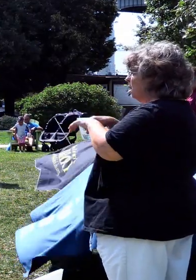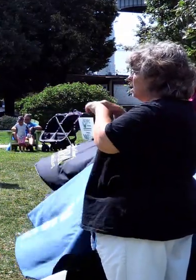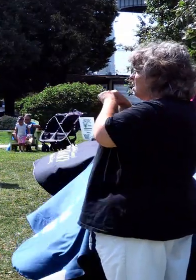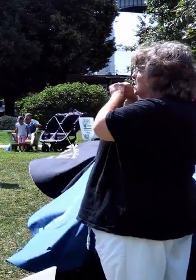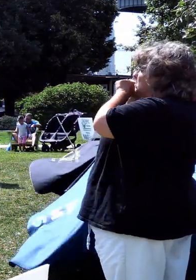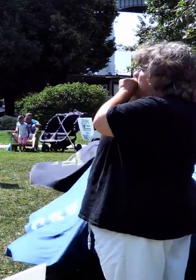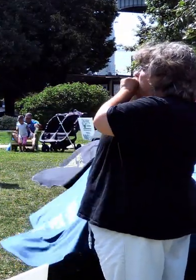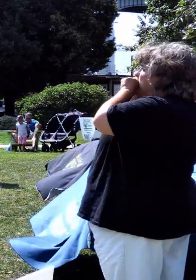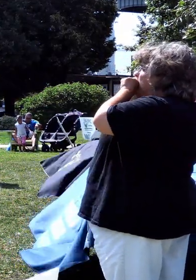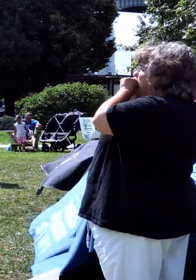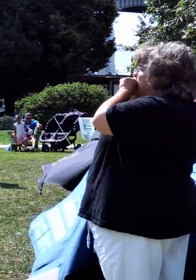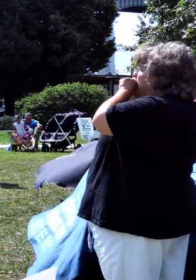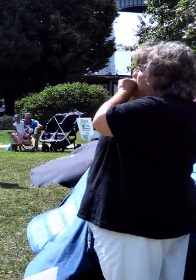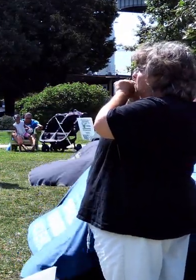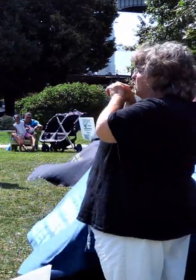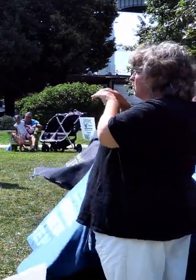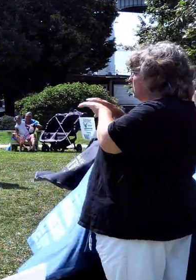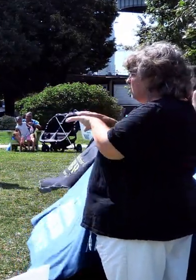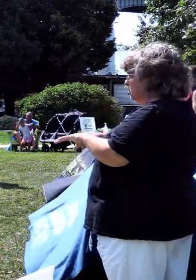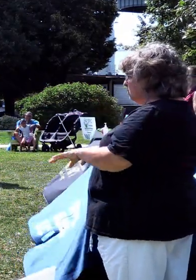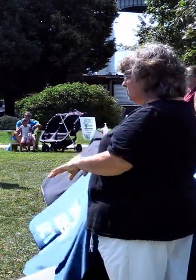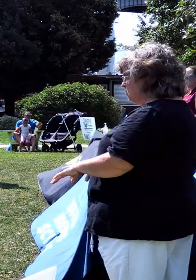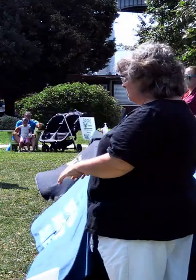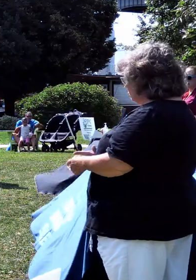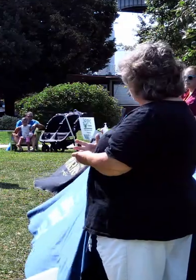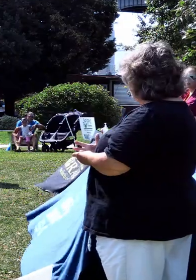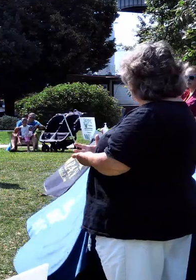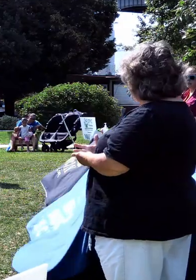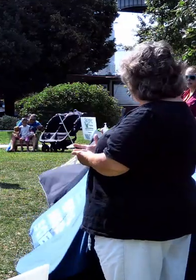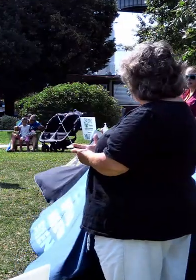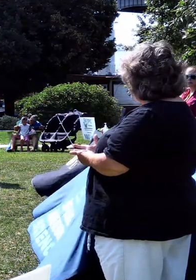One more. Breathe in.